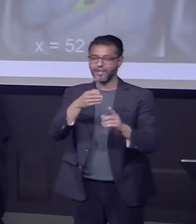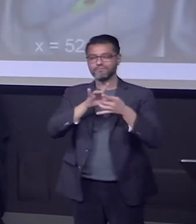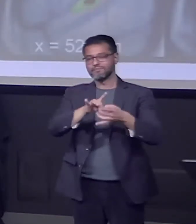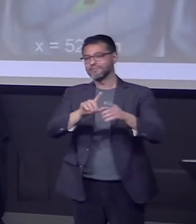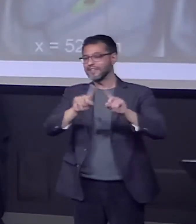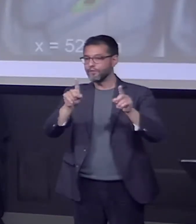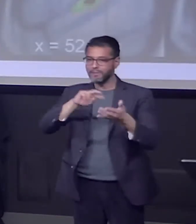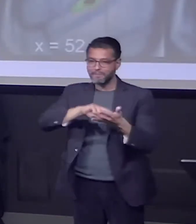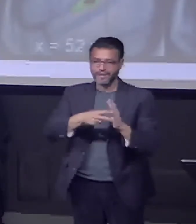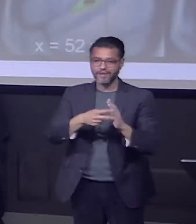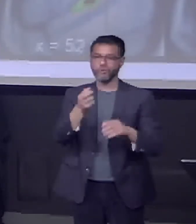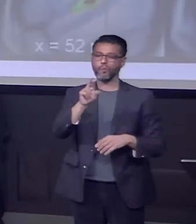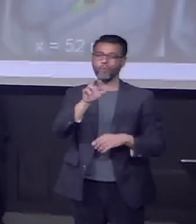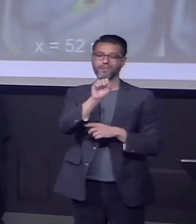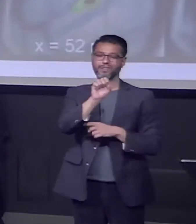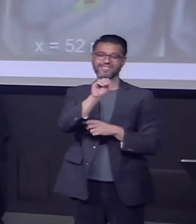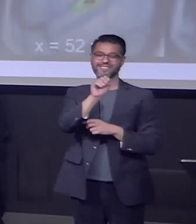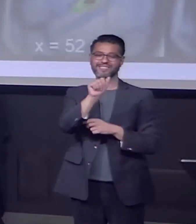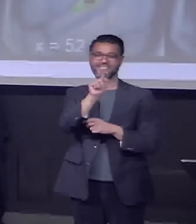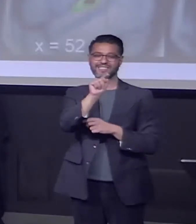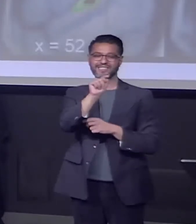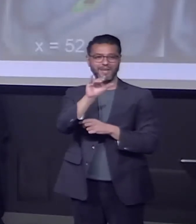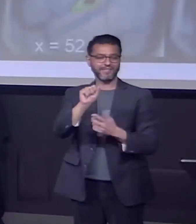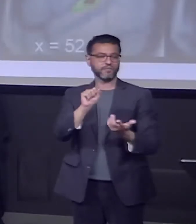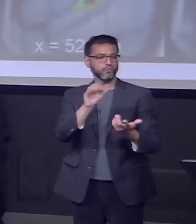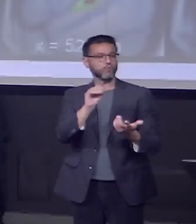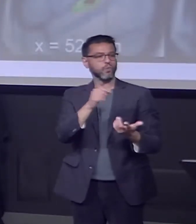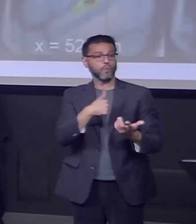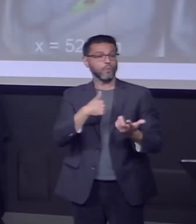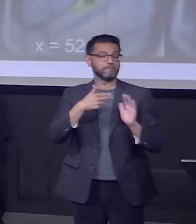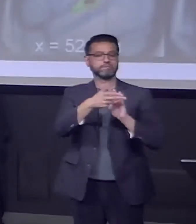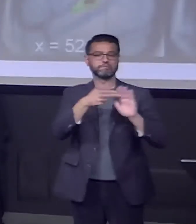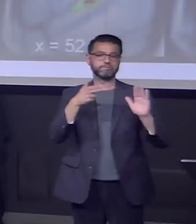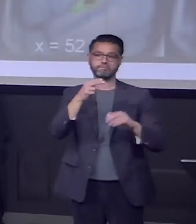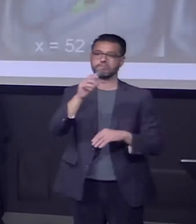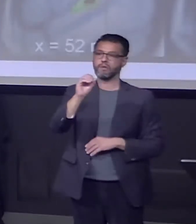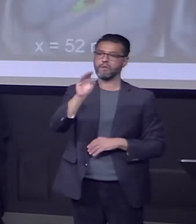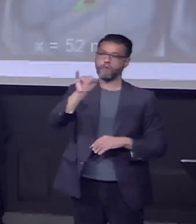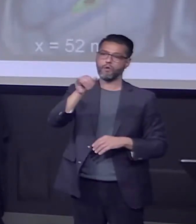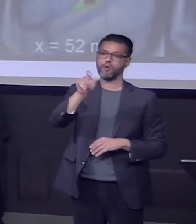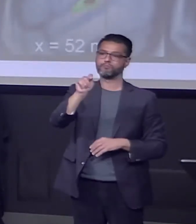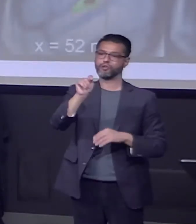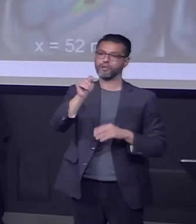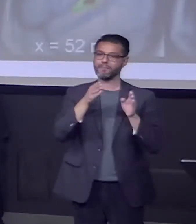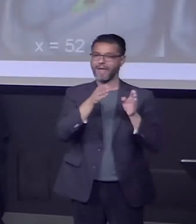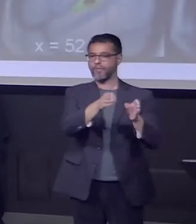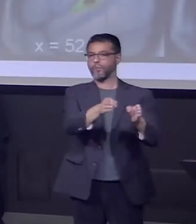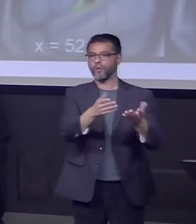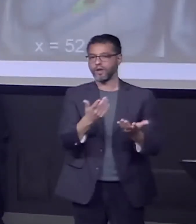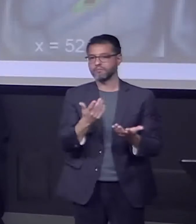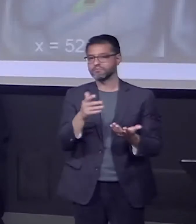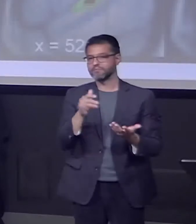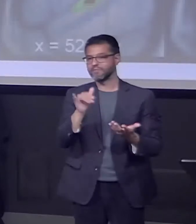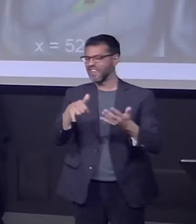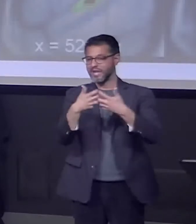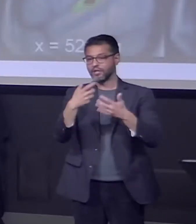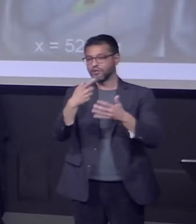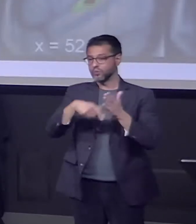to semantics. So it's an object pathway, as we say in general, and that matches very well what is known in the visual system